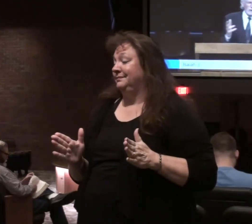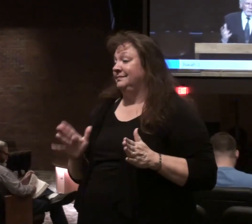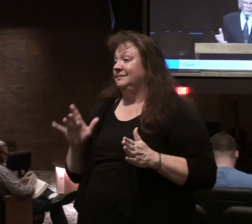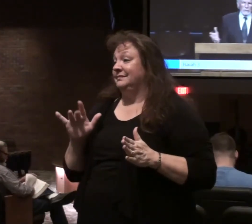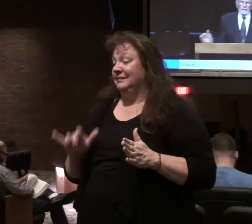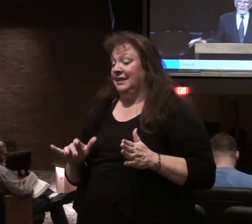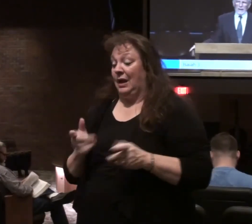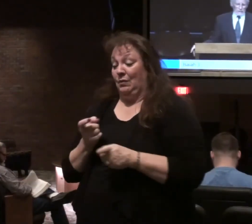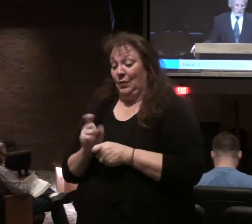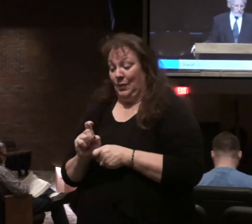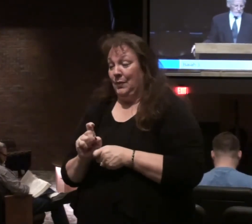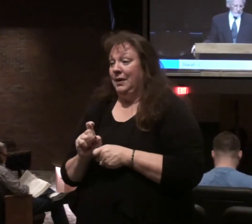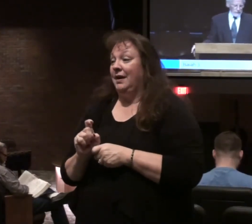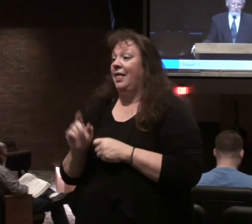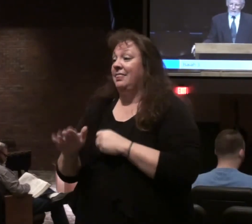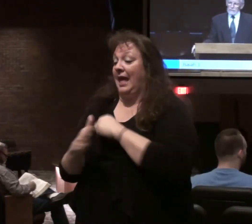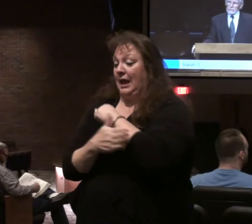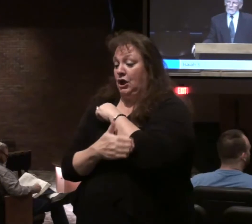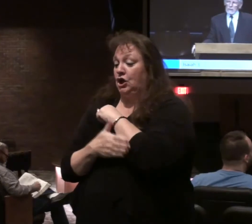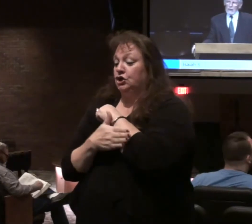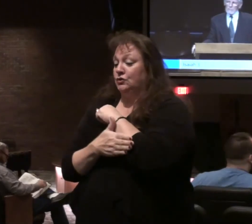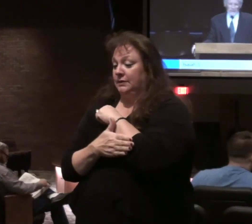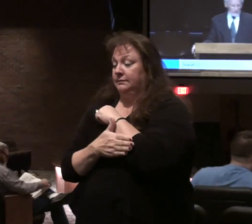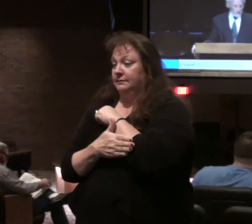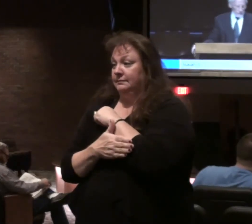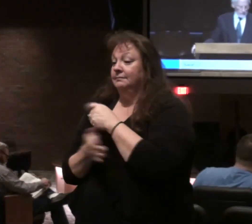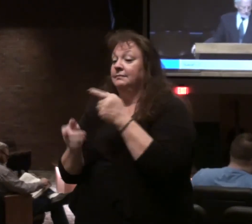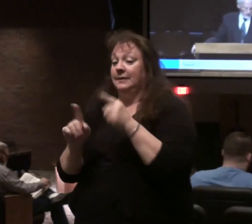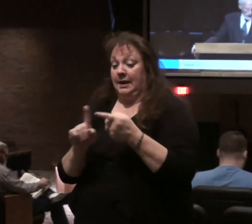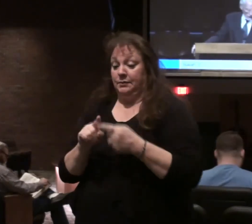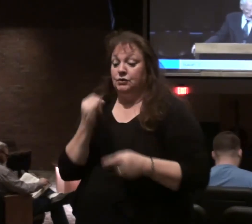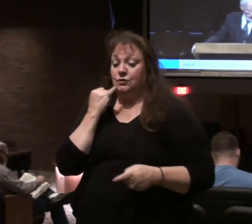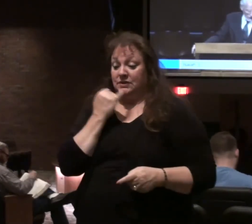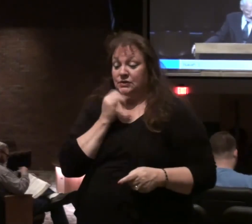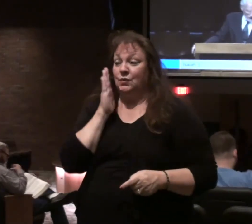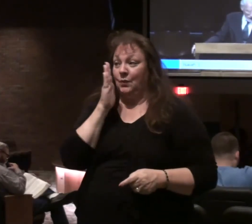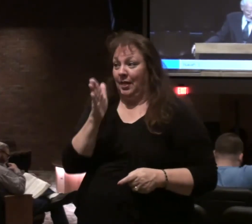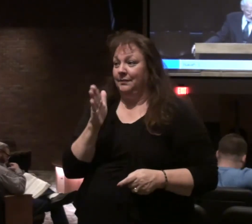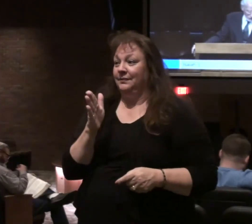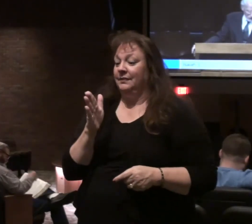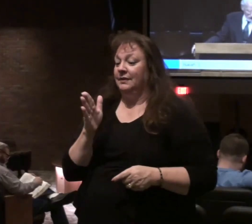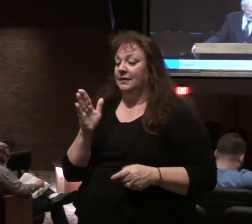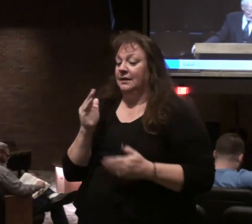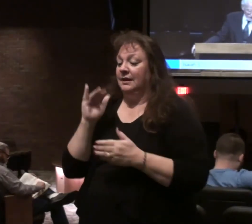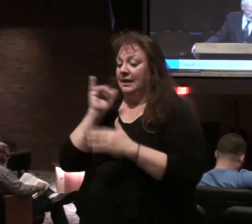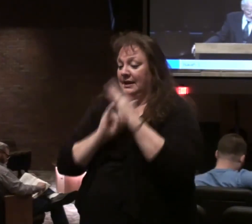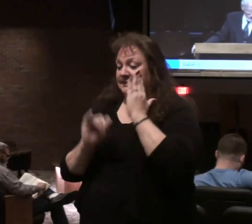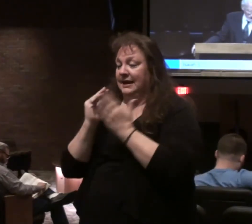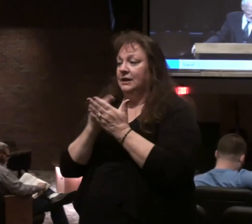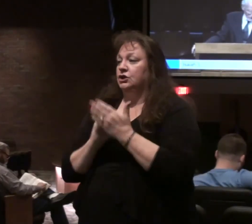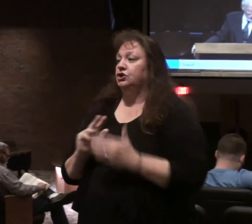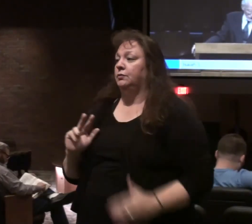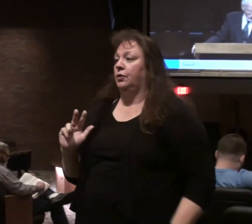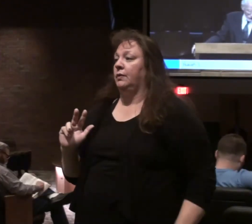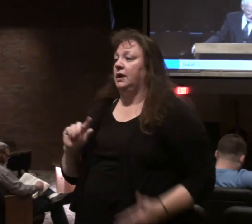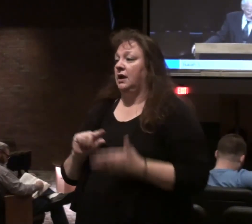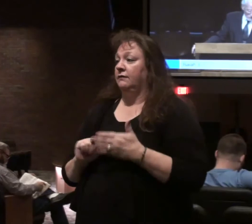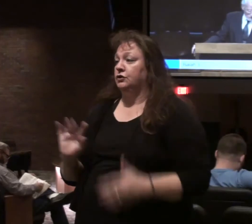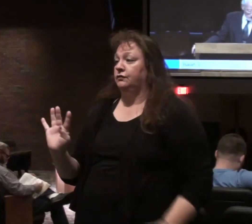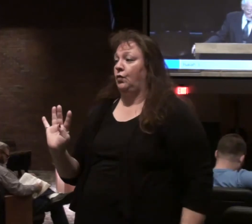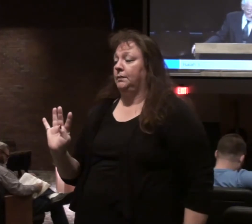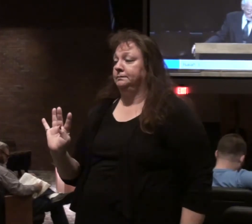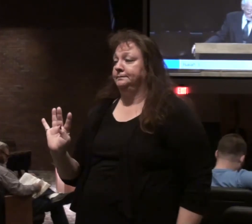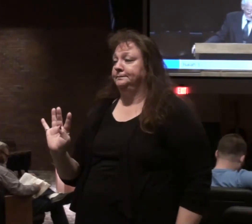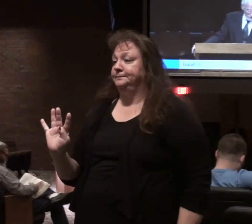That will bring ruin to the nation. He said that's what's going to happen to Israel. Look at Isaiah chapter 3, verse 4.